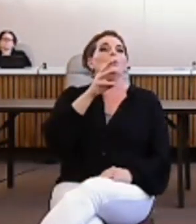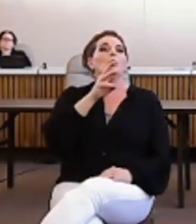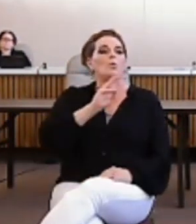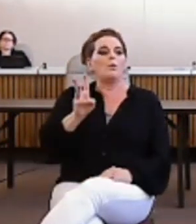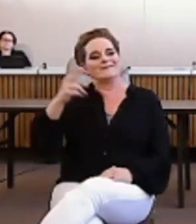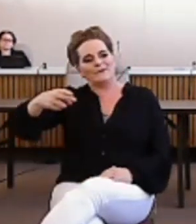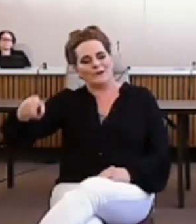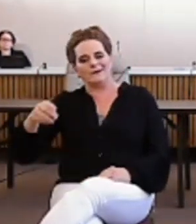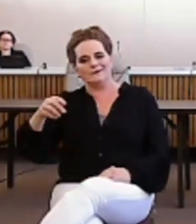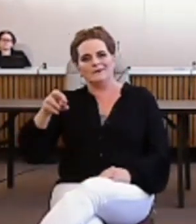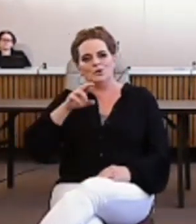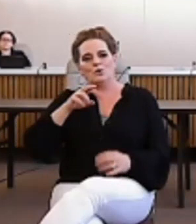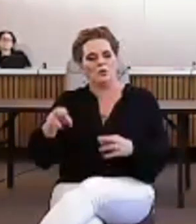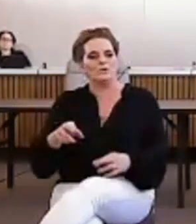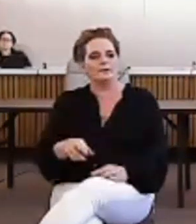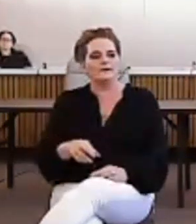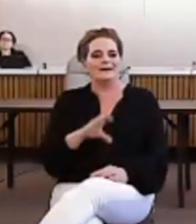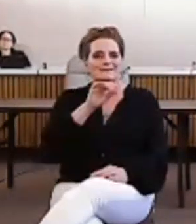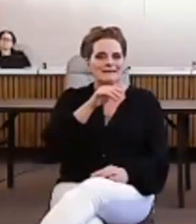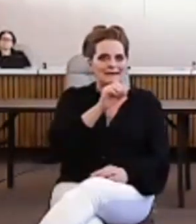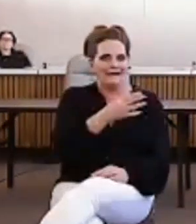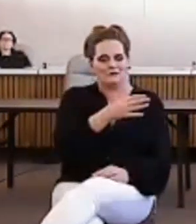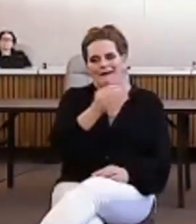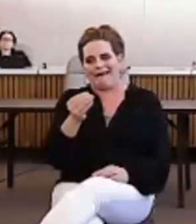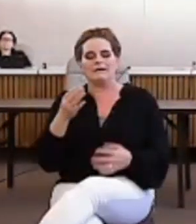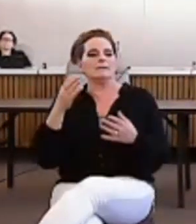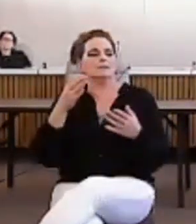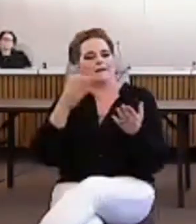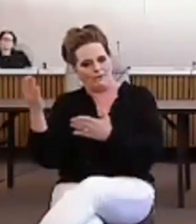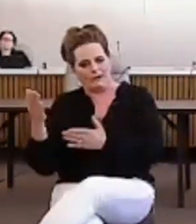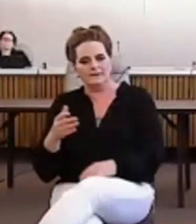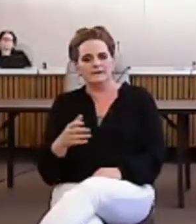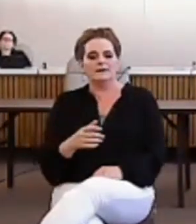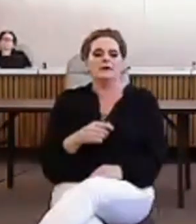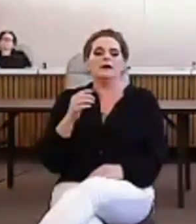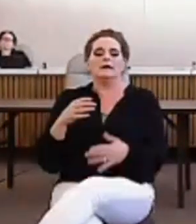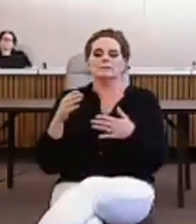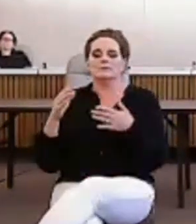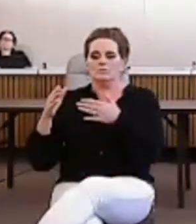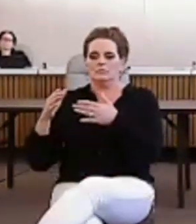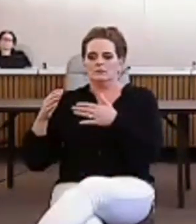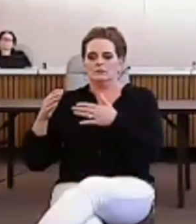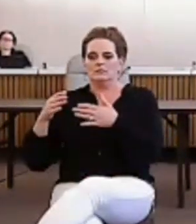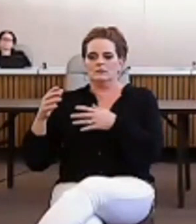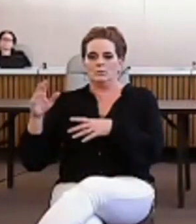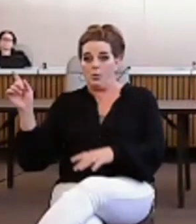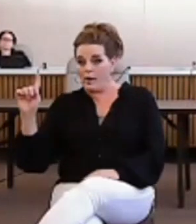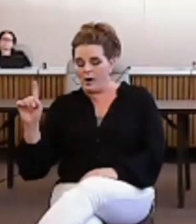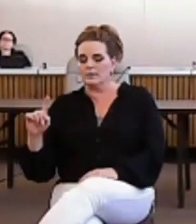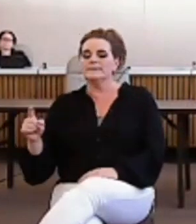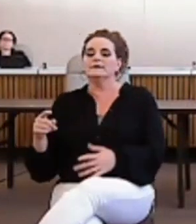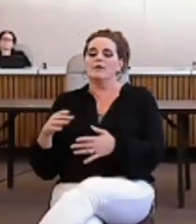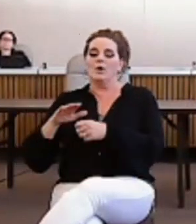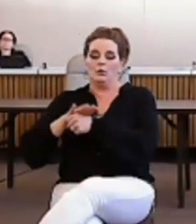Namista Plaza, Cash and Carry, the new location. It's located on the northeast corner of the